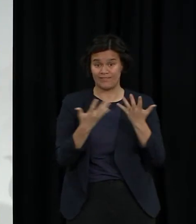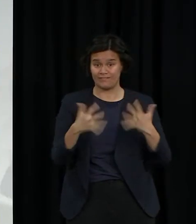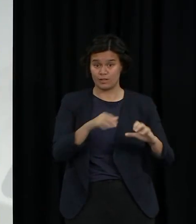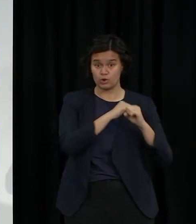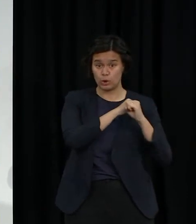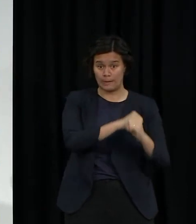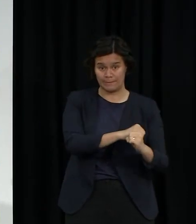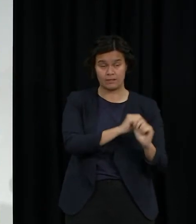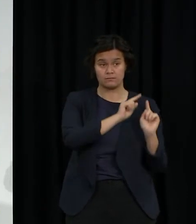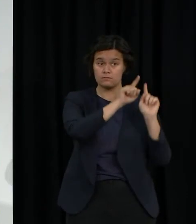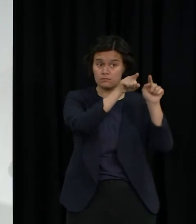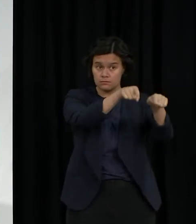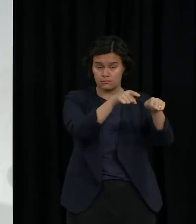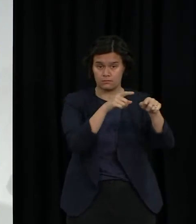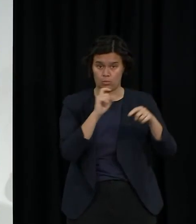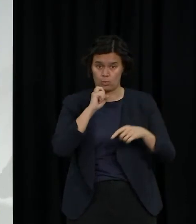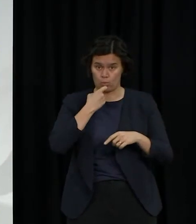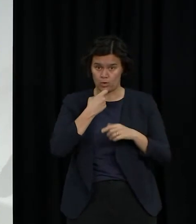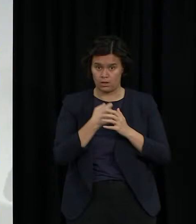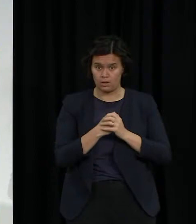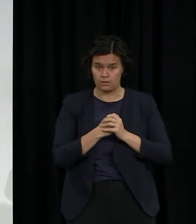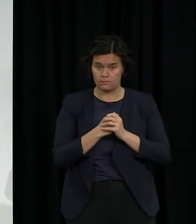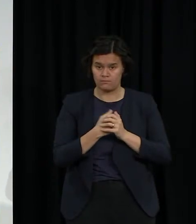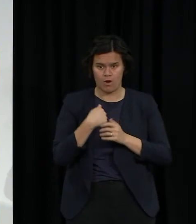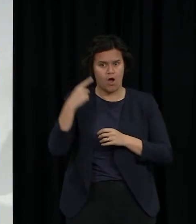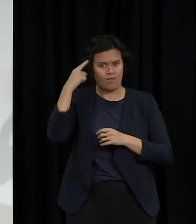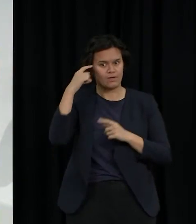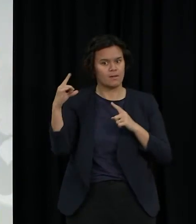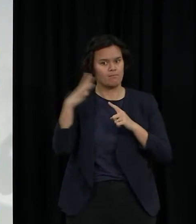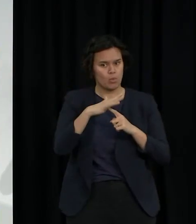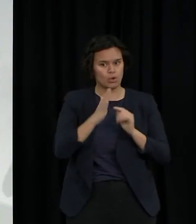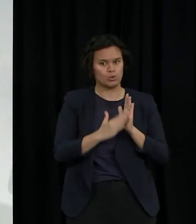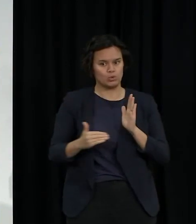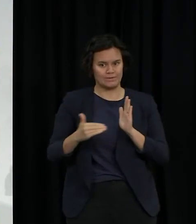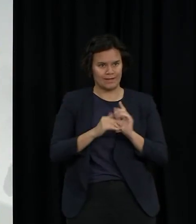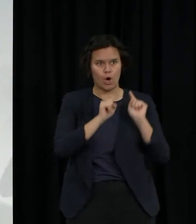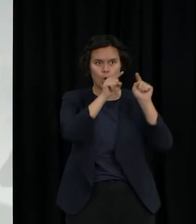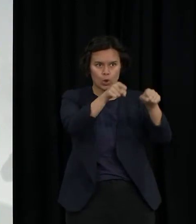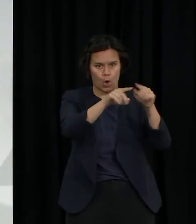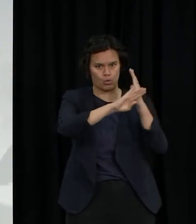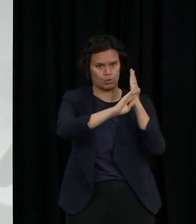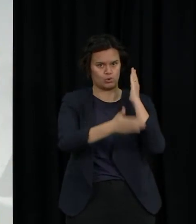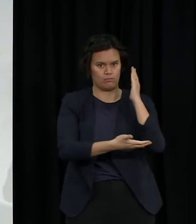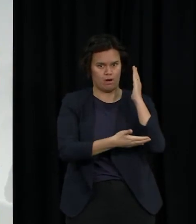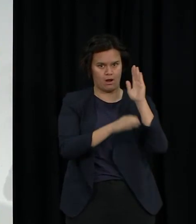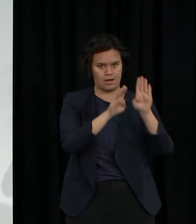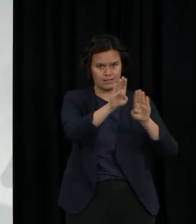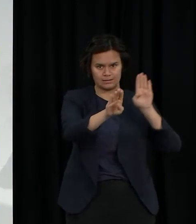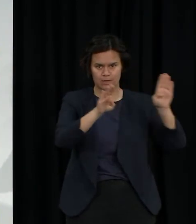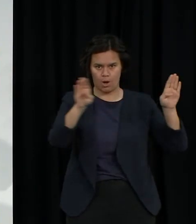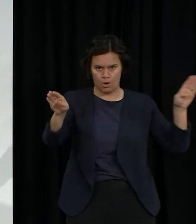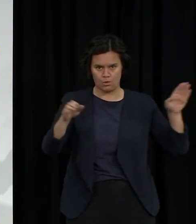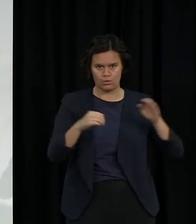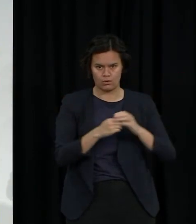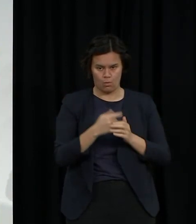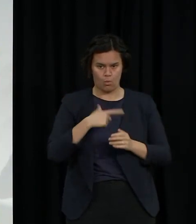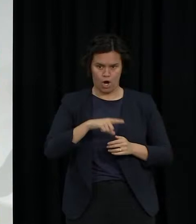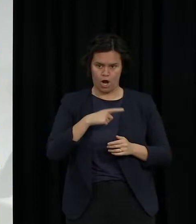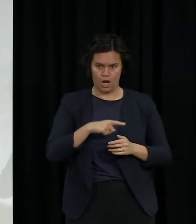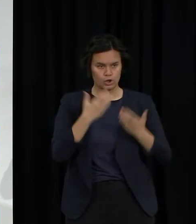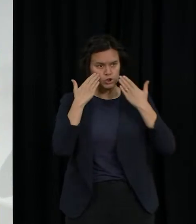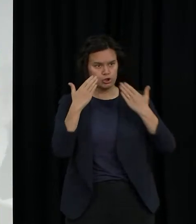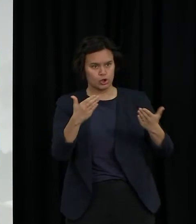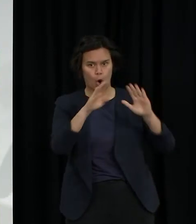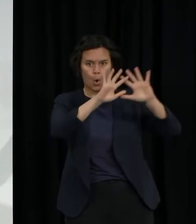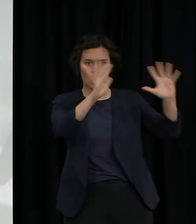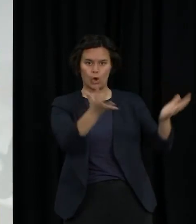other nations around the world. I actually think it's important we are there to show that New Zealand remains open for business. We have a